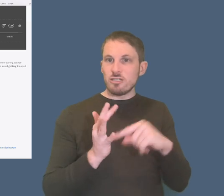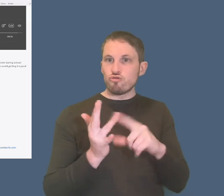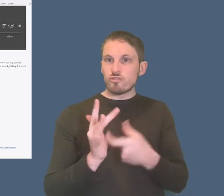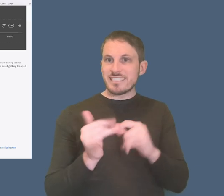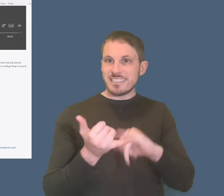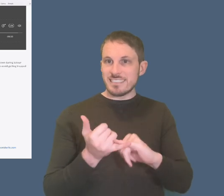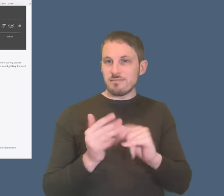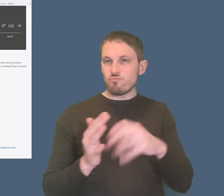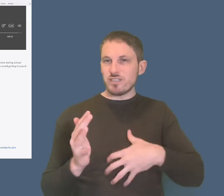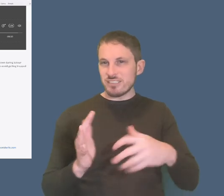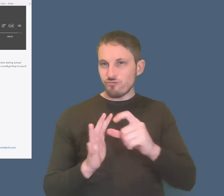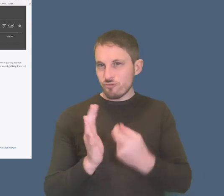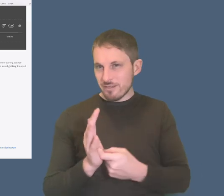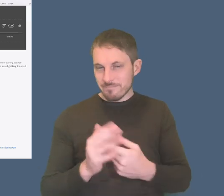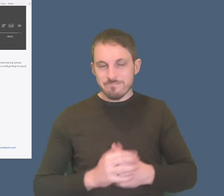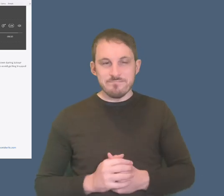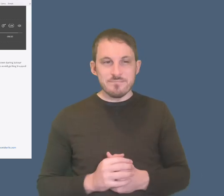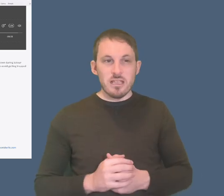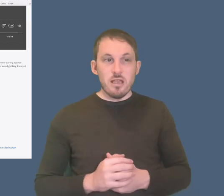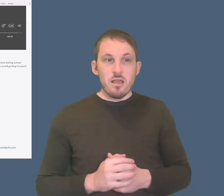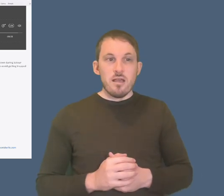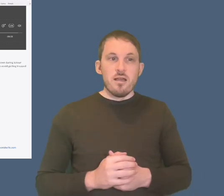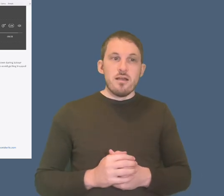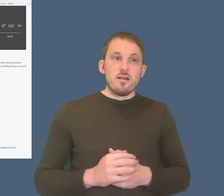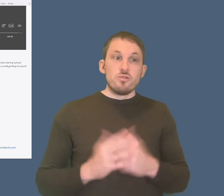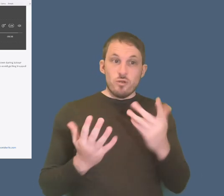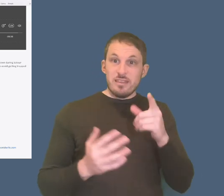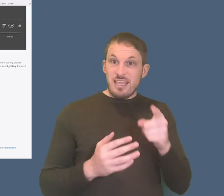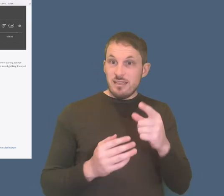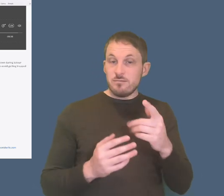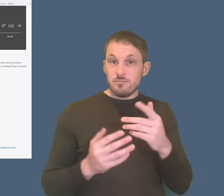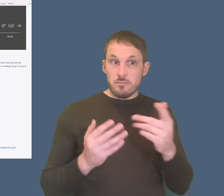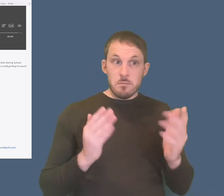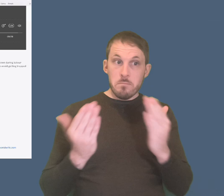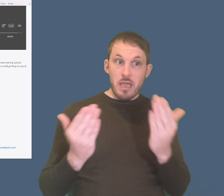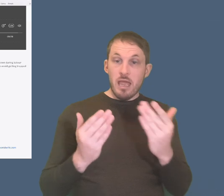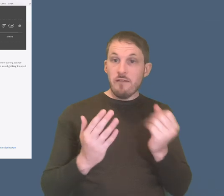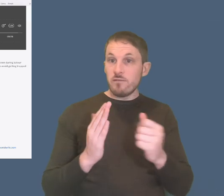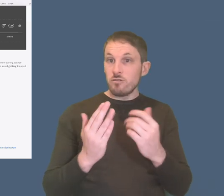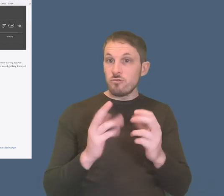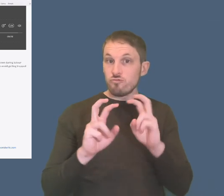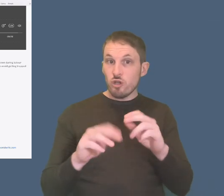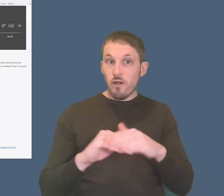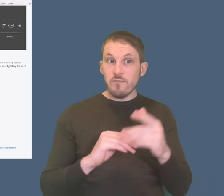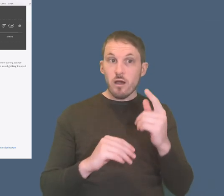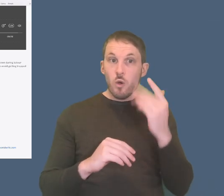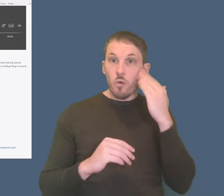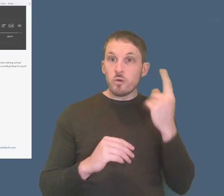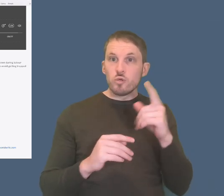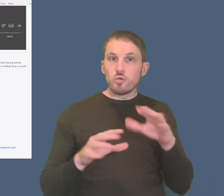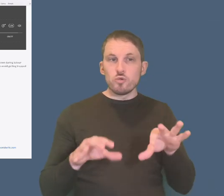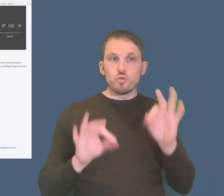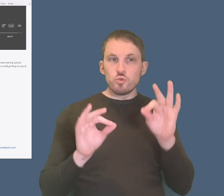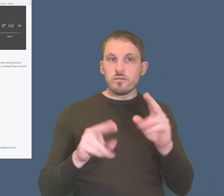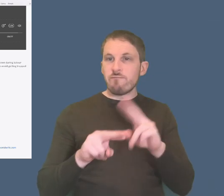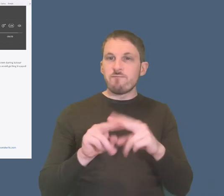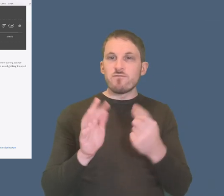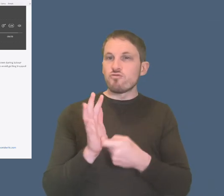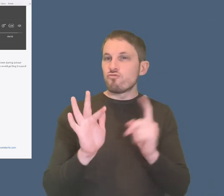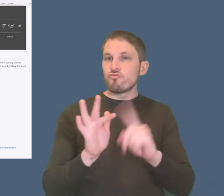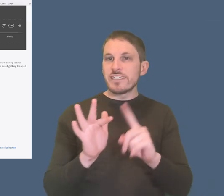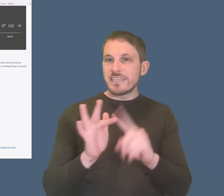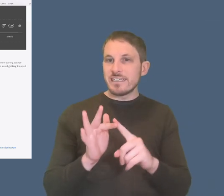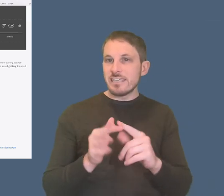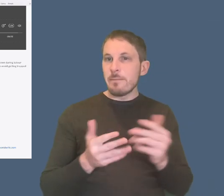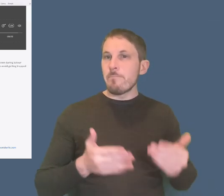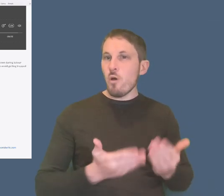But in that, looked at how women who choose free birth and how they experience labour. So free birth is when you give birth at